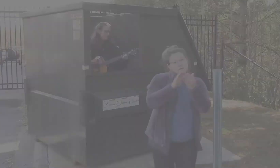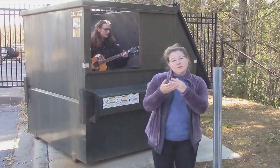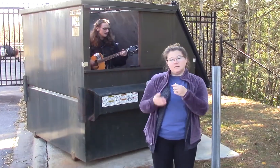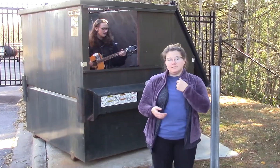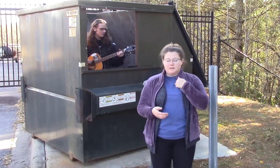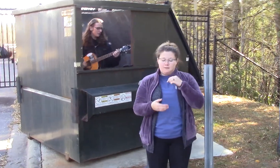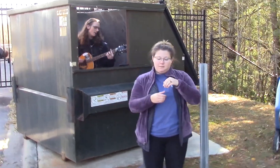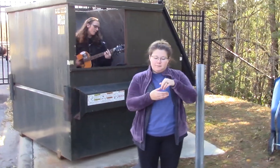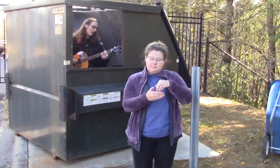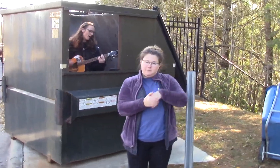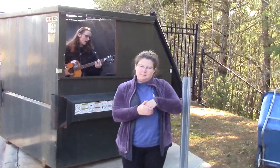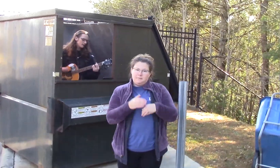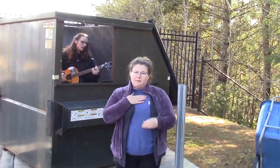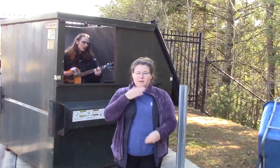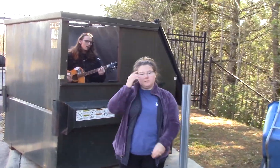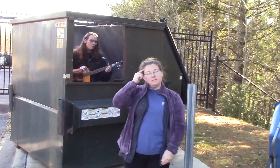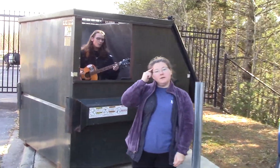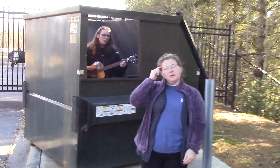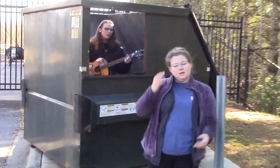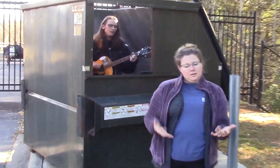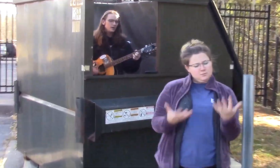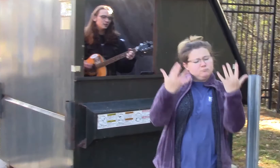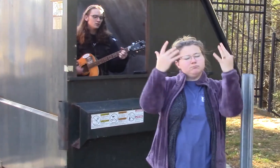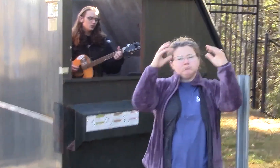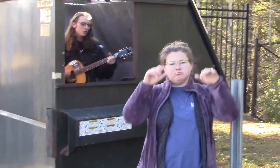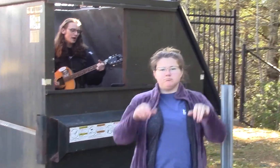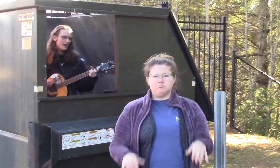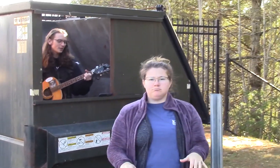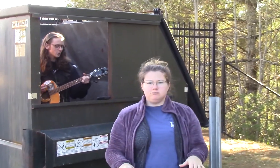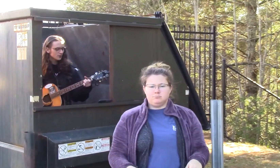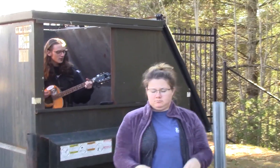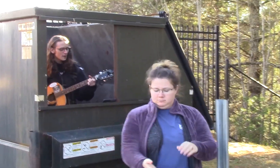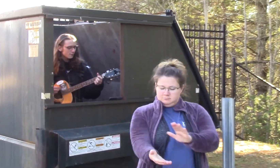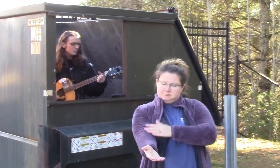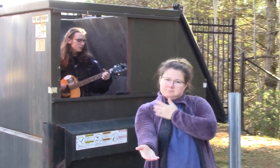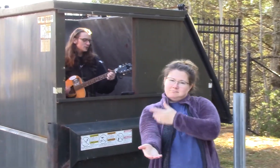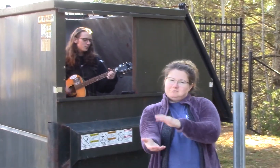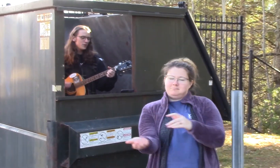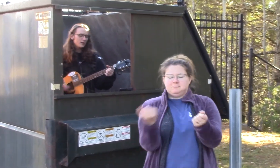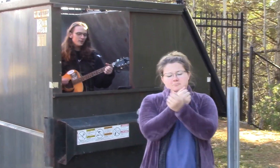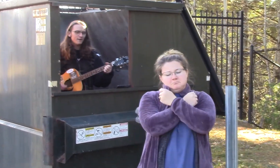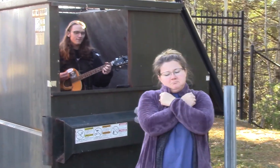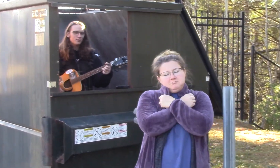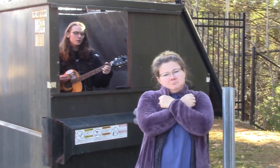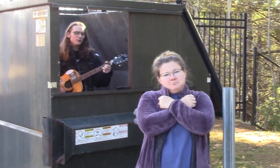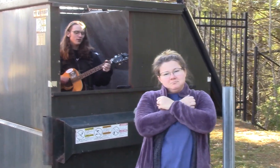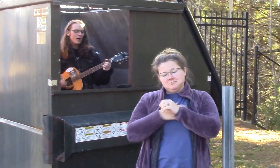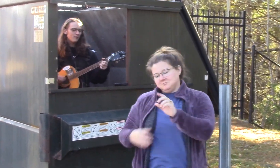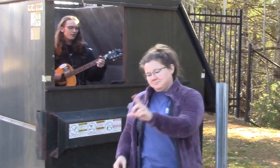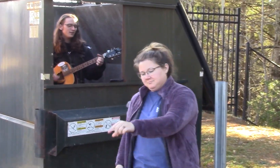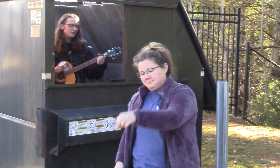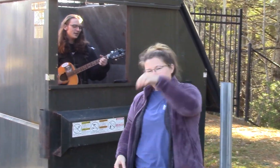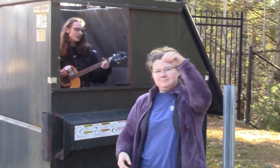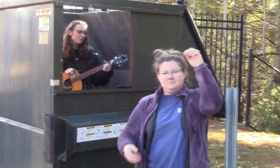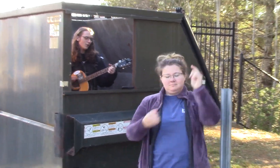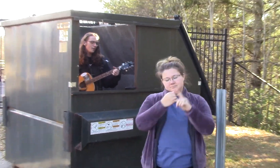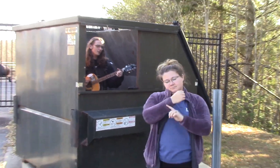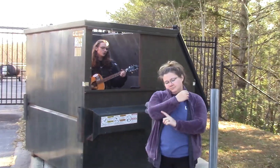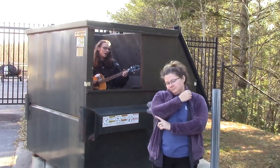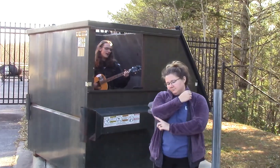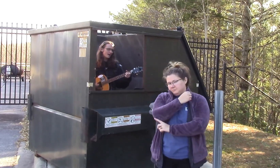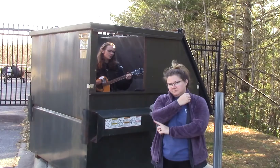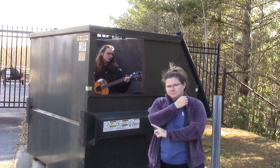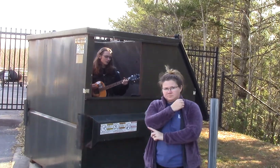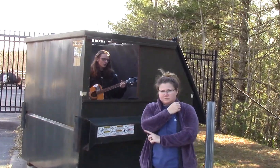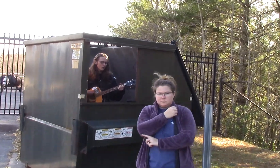The cities in my mind are burning into ash. If music be the food of love, then dig it from